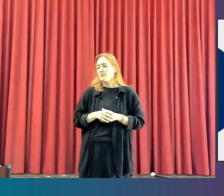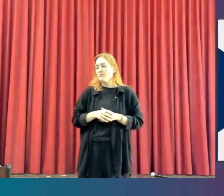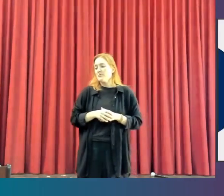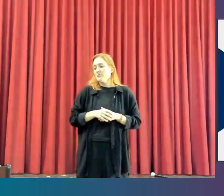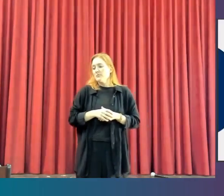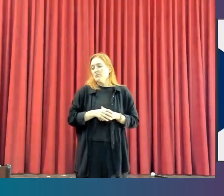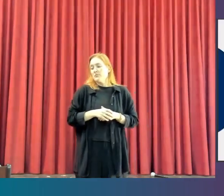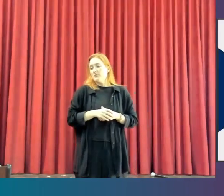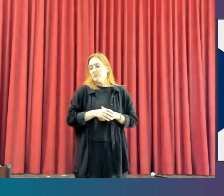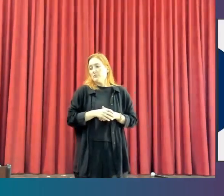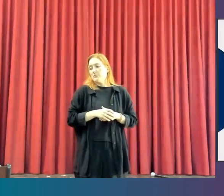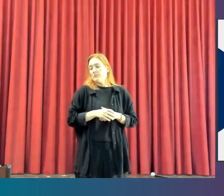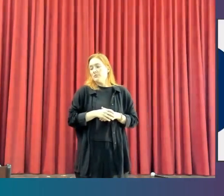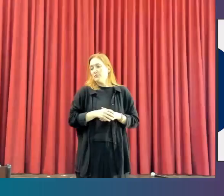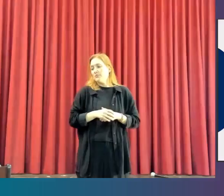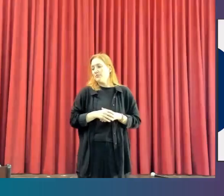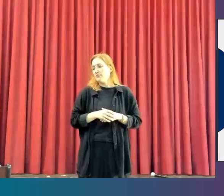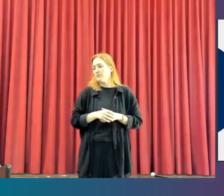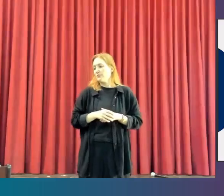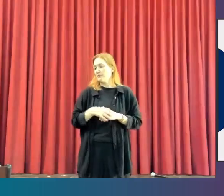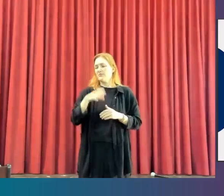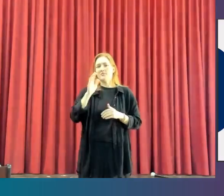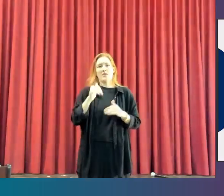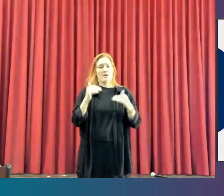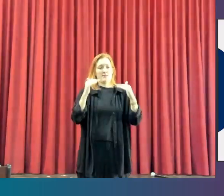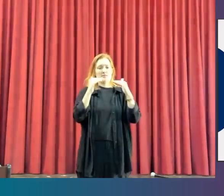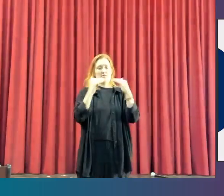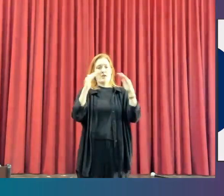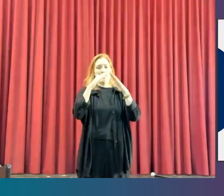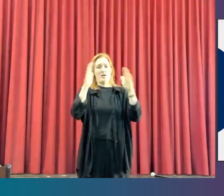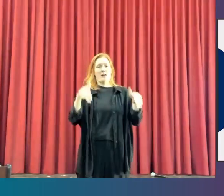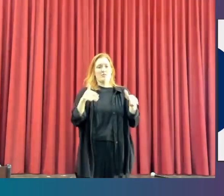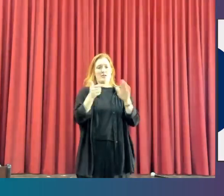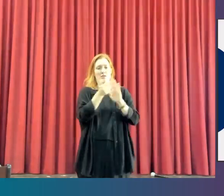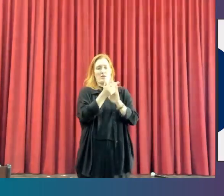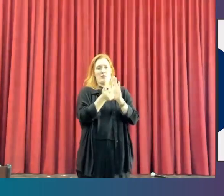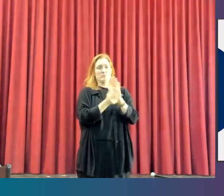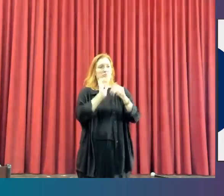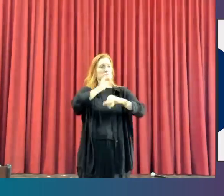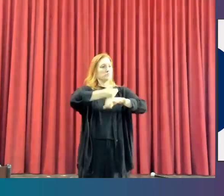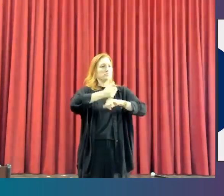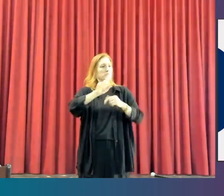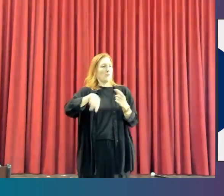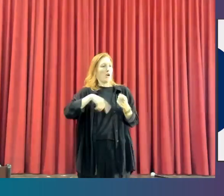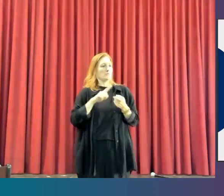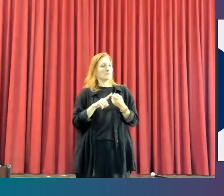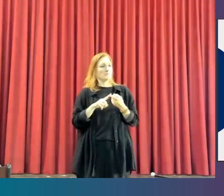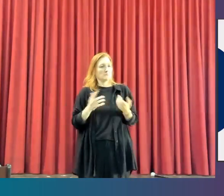So when did these fair housing laws apply?